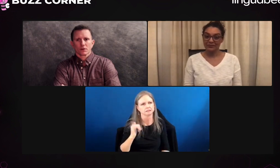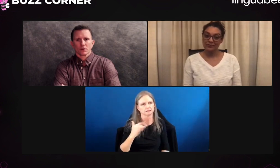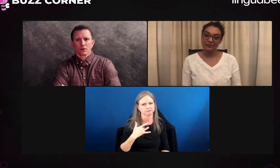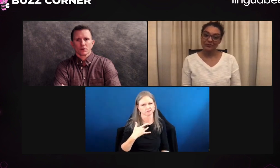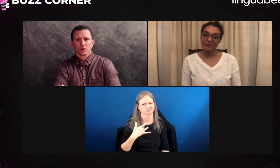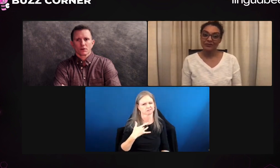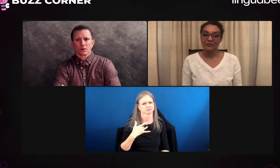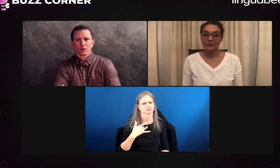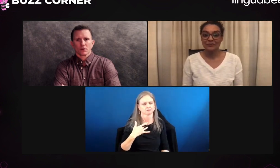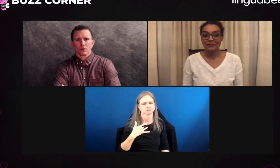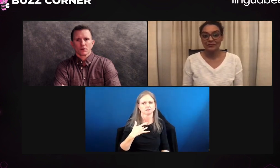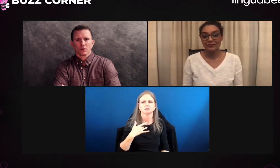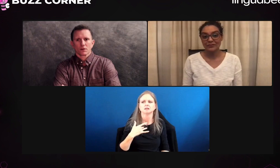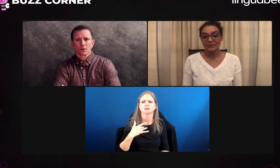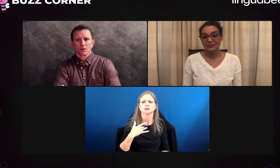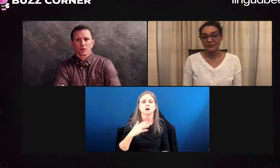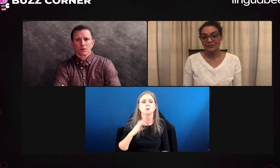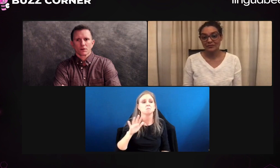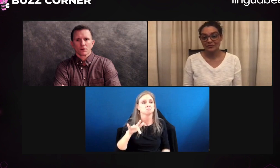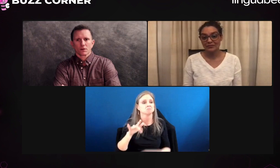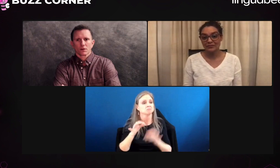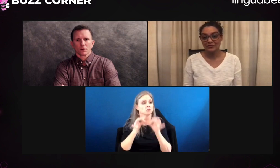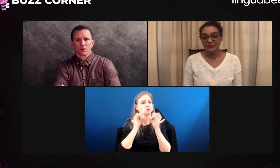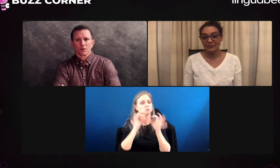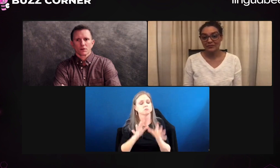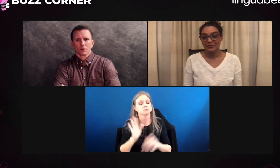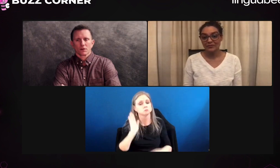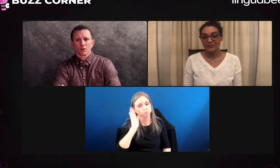example to illustrate my point here.